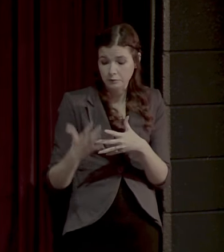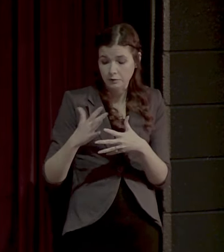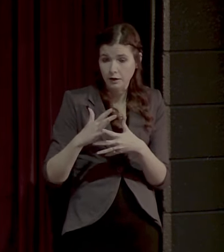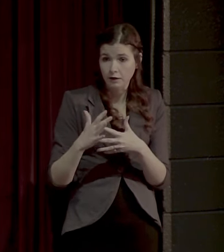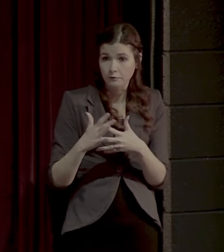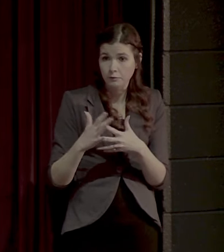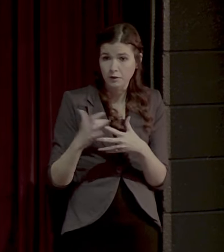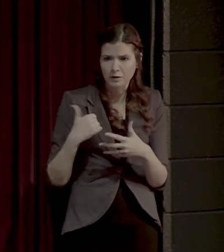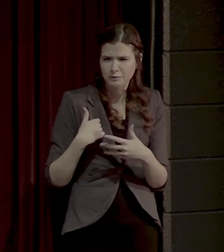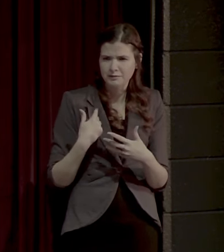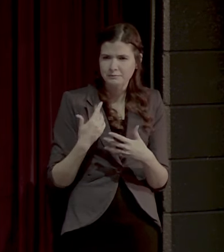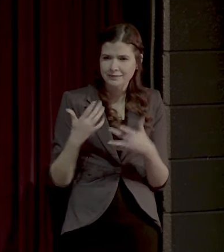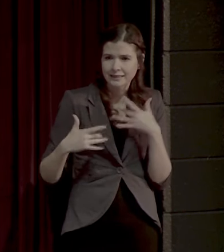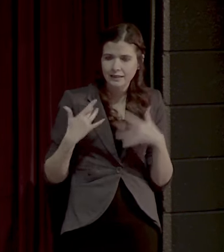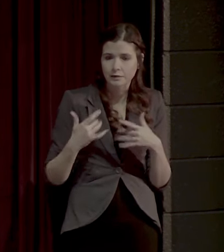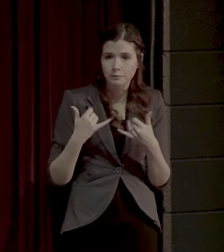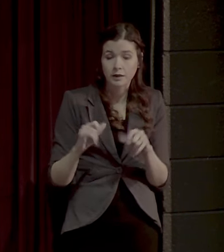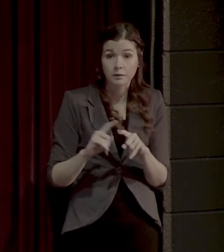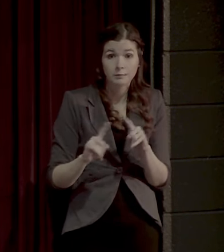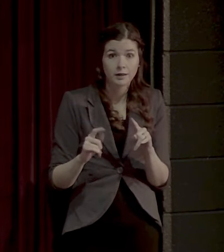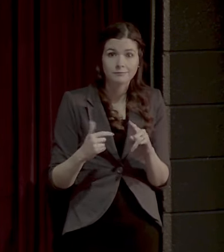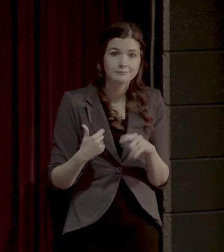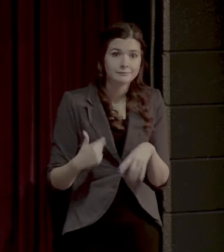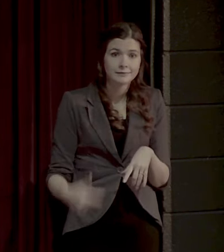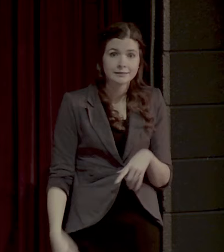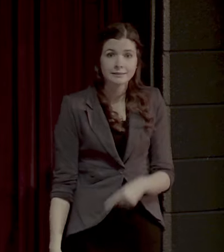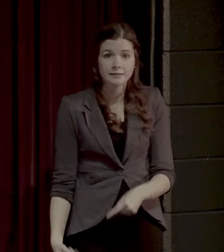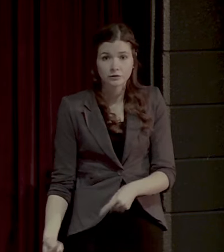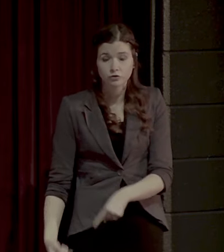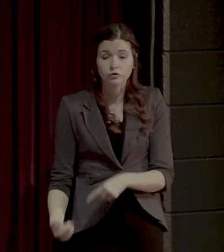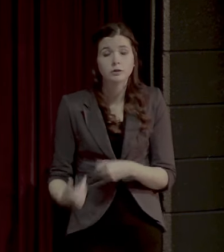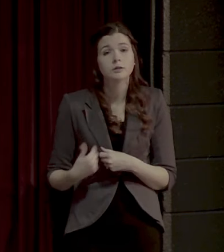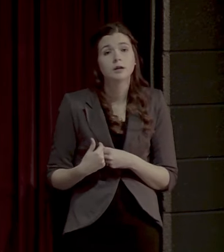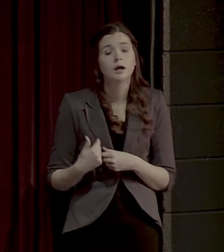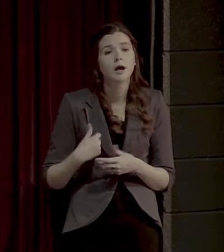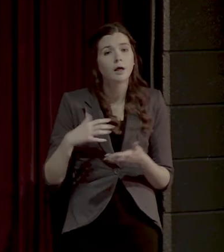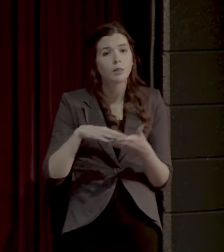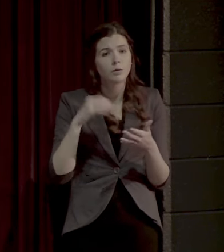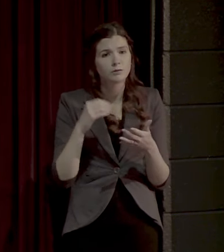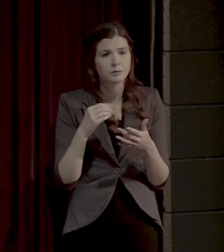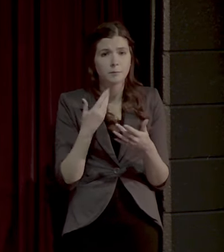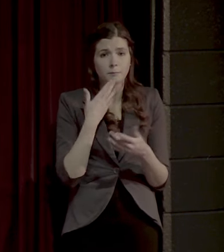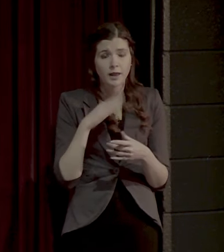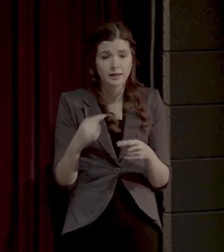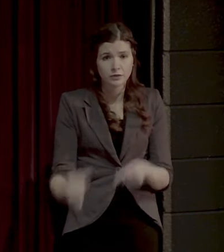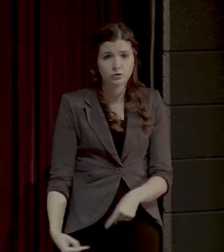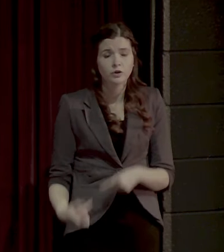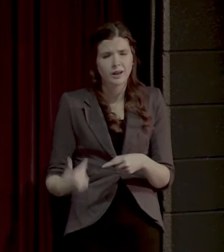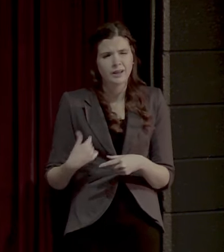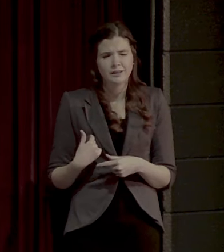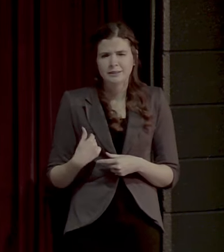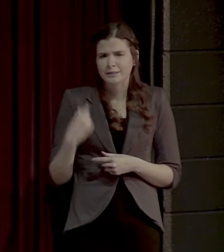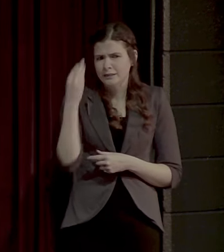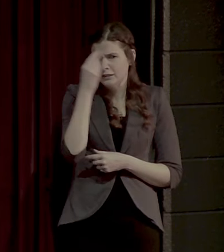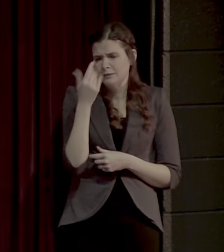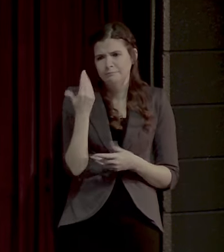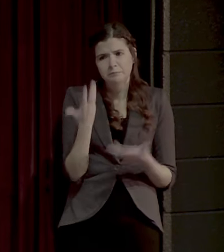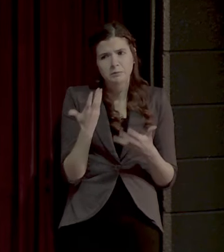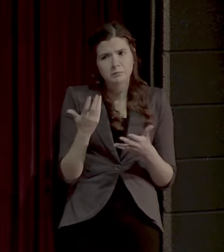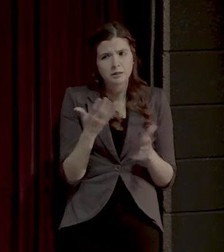looking forward to playing, but was quickly stopped by a knee injury. When I learned about the severity of my injury, I was seriously contemplating